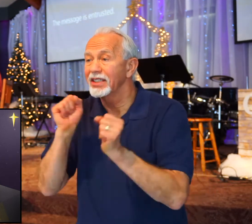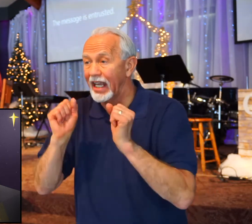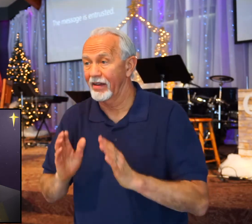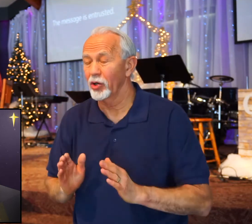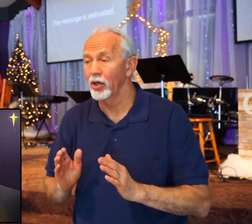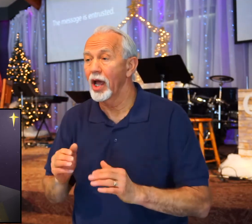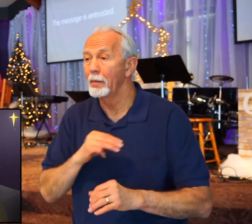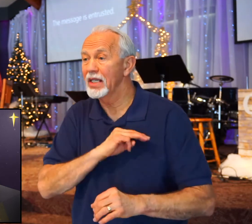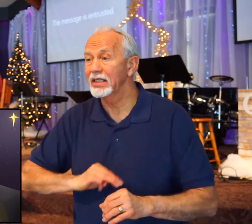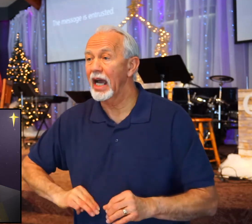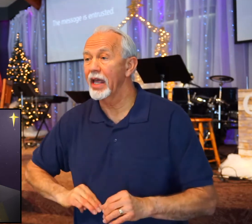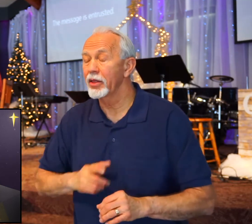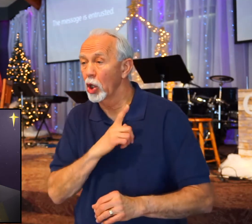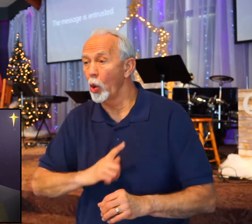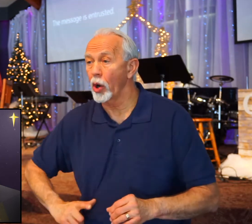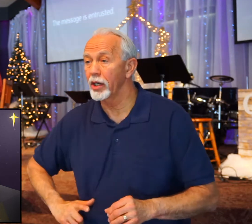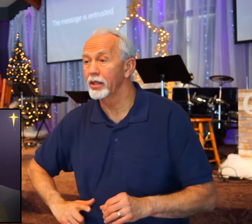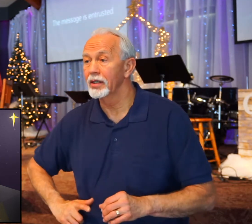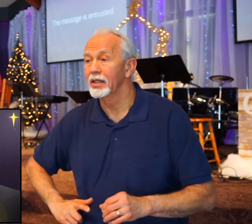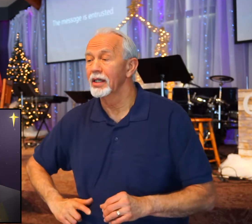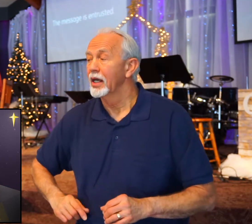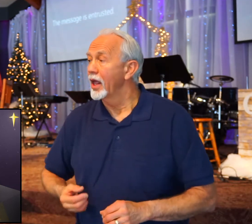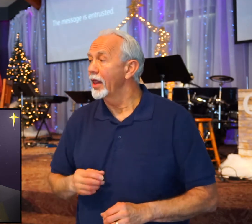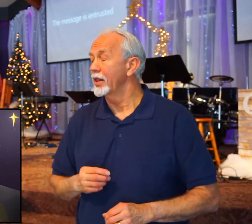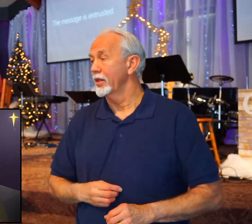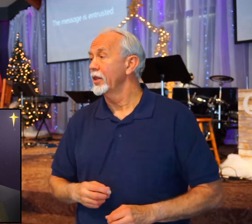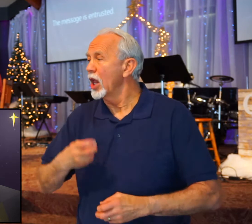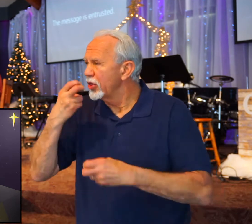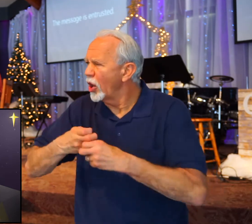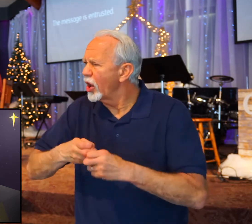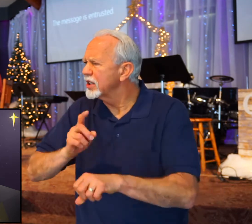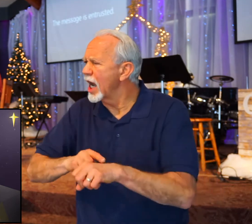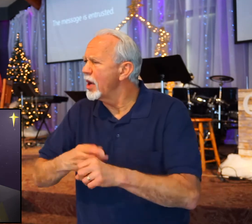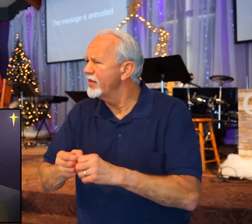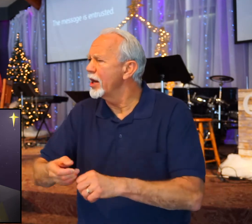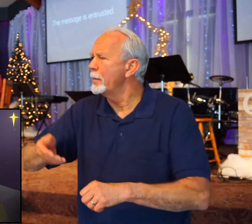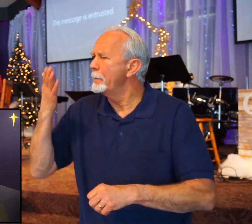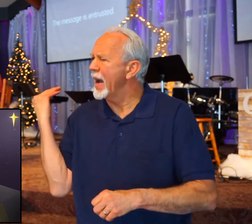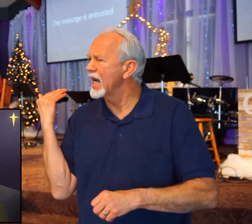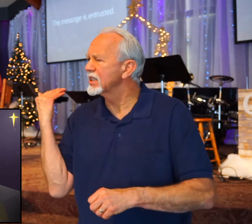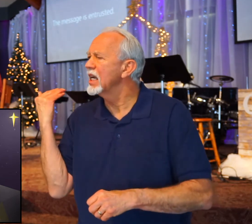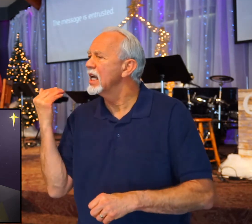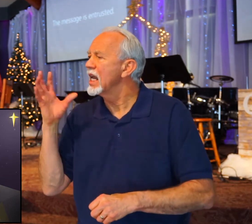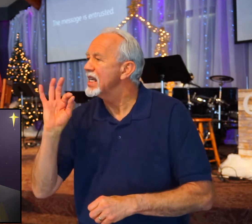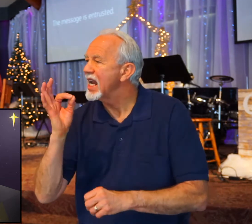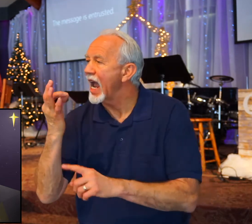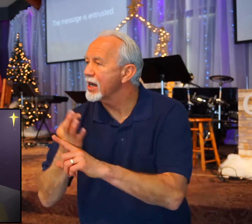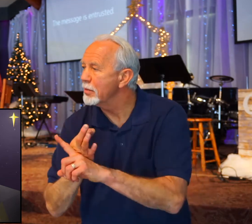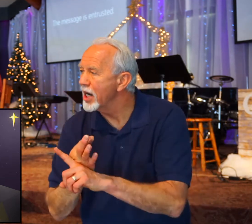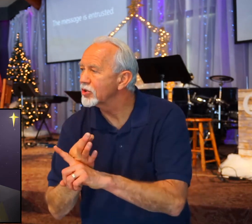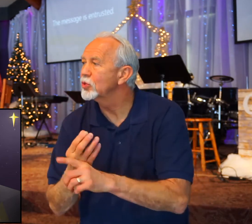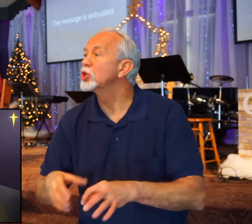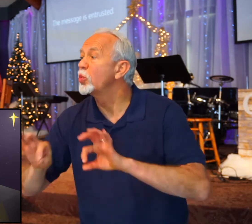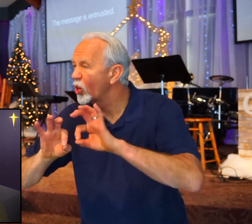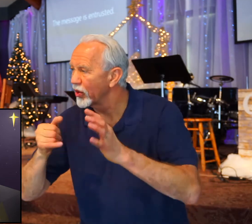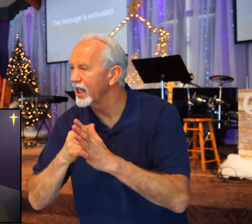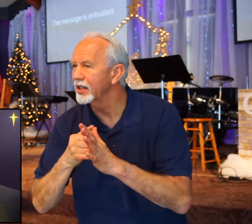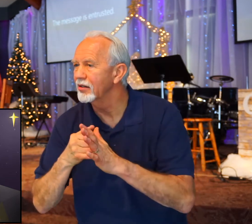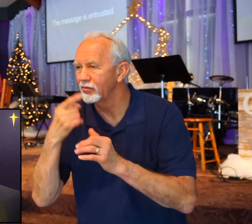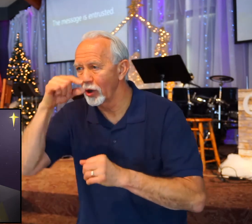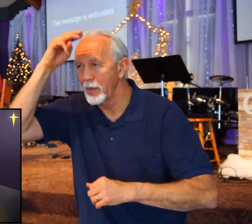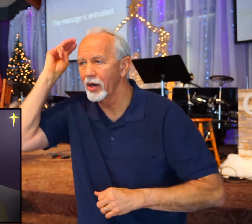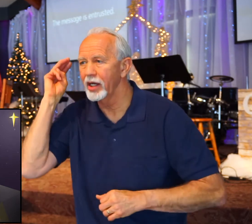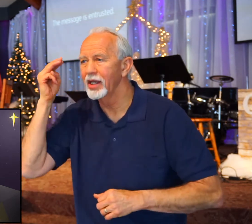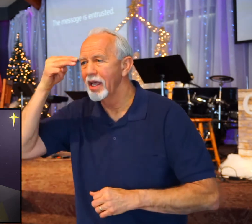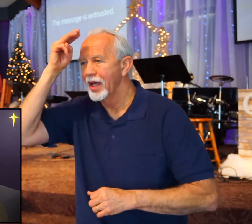the Messiah, the Lord. The hardship of the past 9 months was worth it.